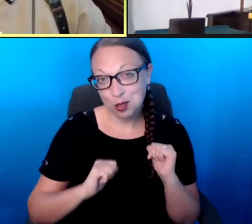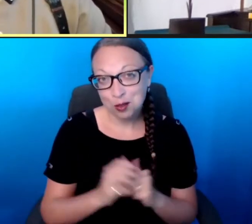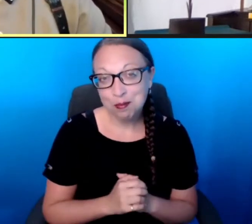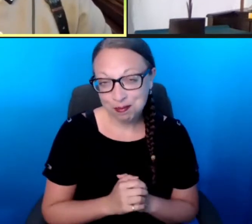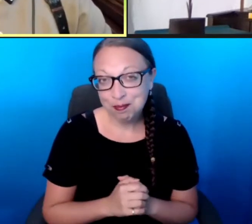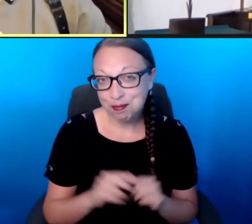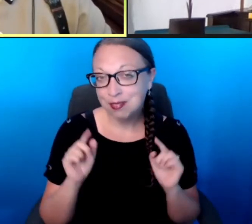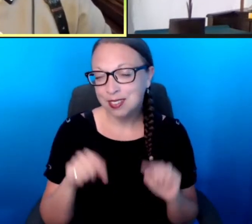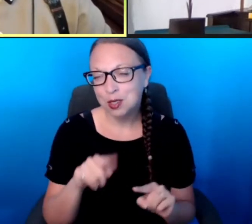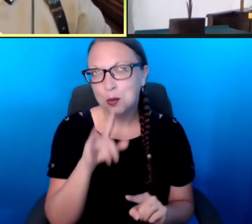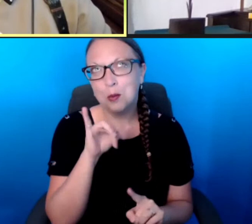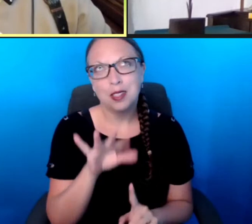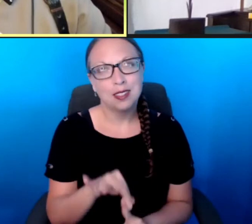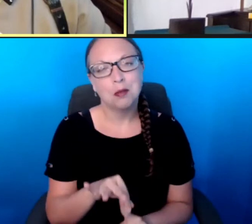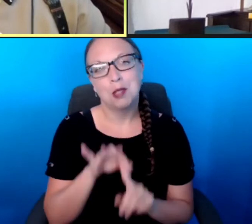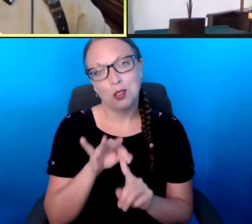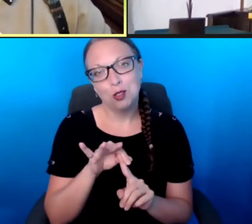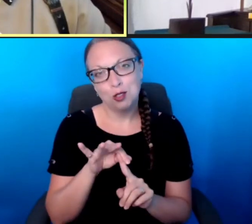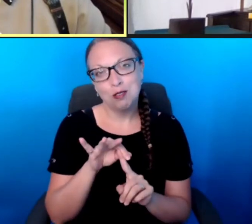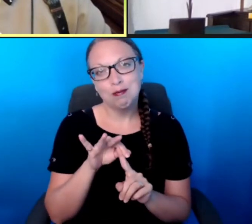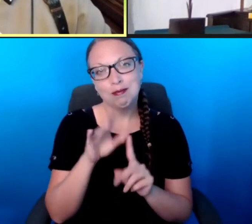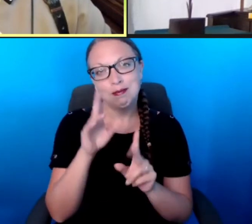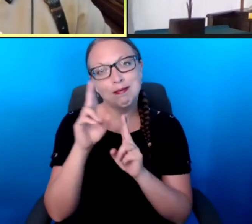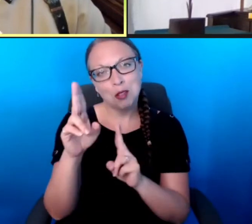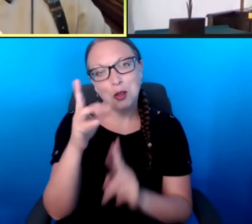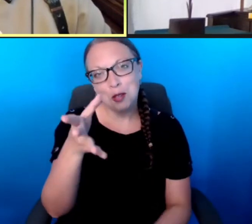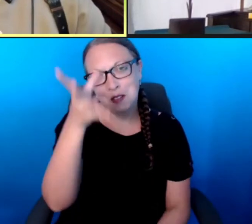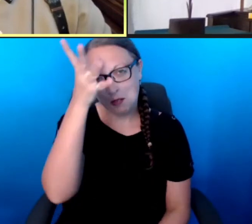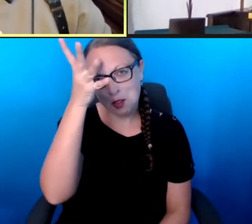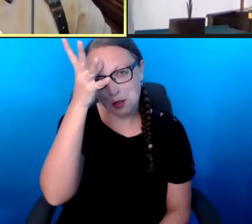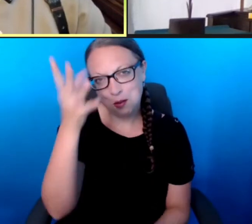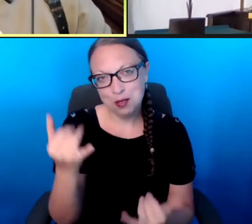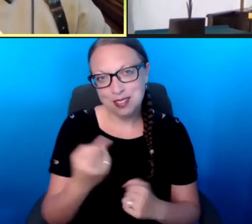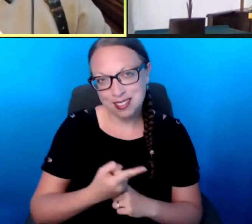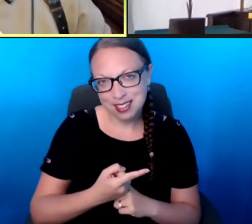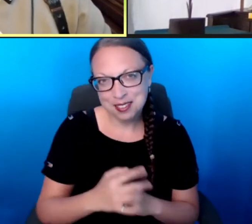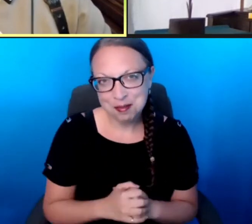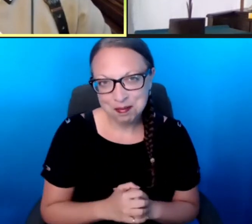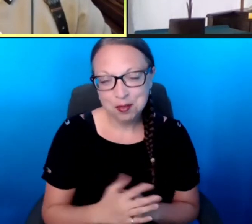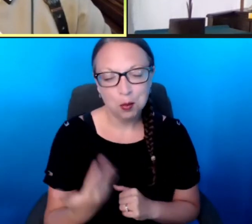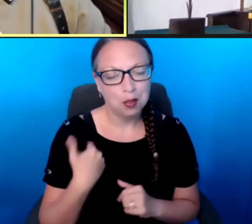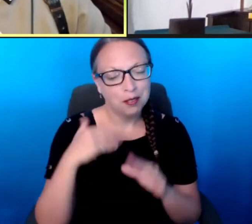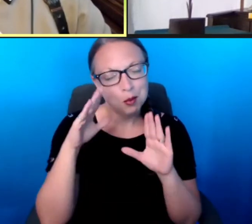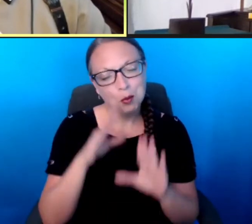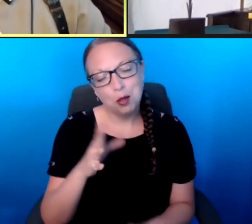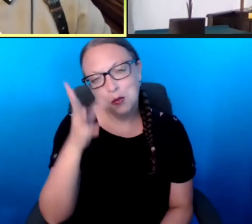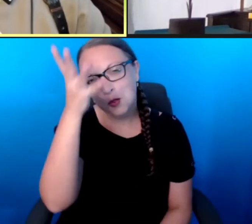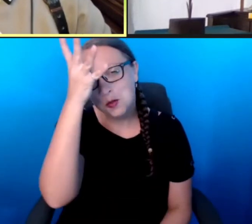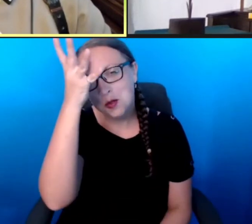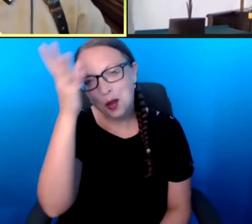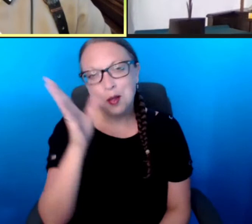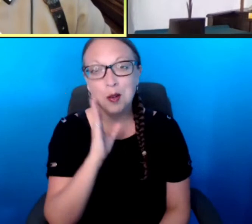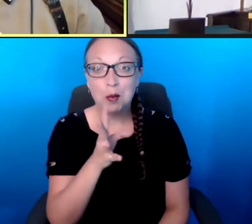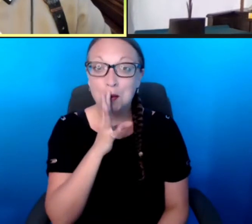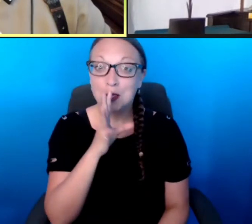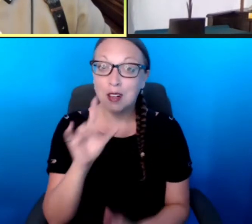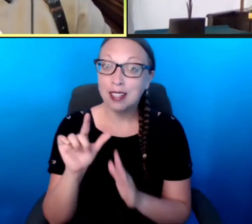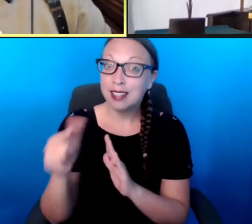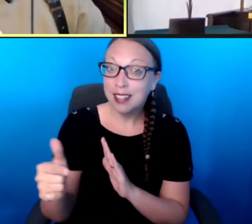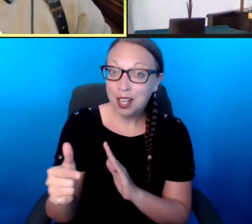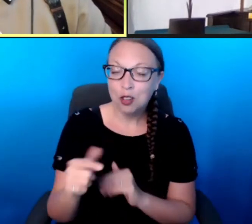really special show. It's dedicated to fathers, and we have a wonderful father that's going to be talking later. Jeff's